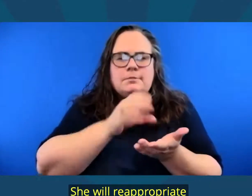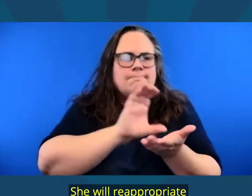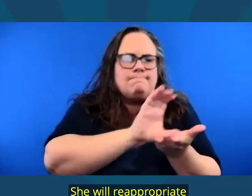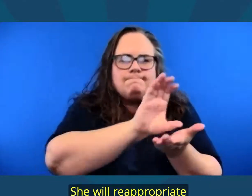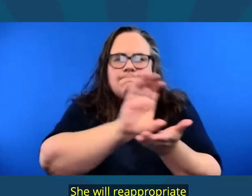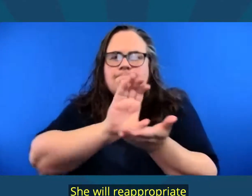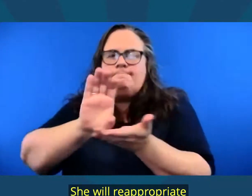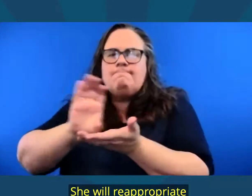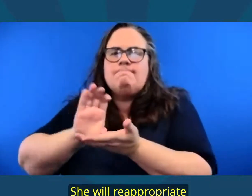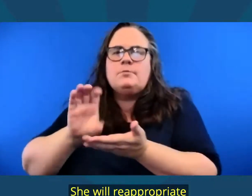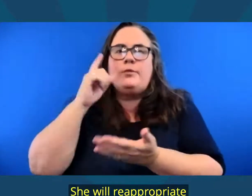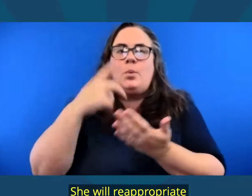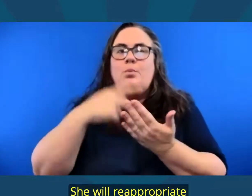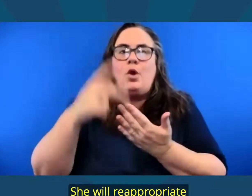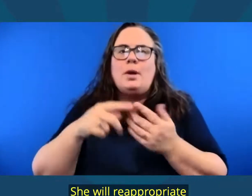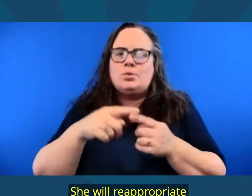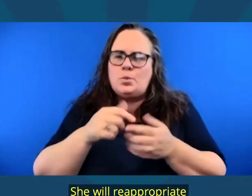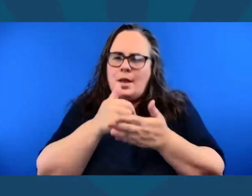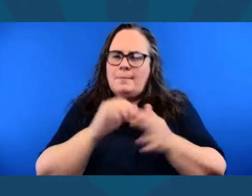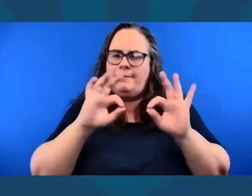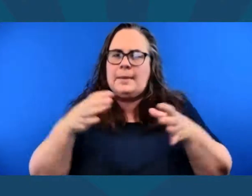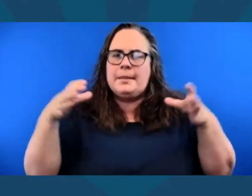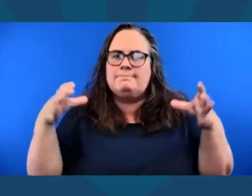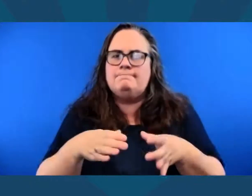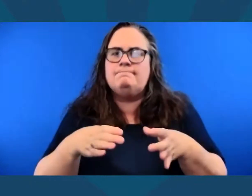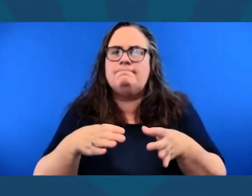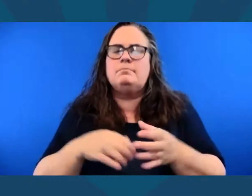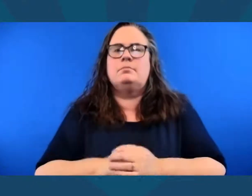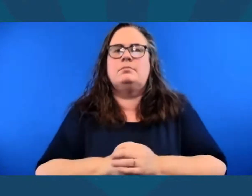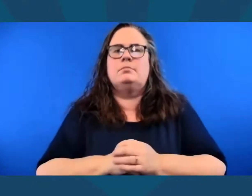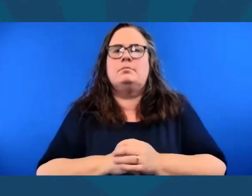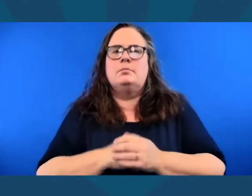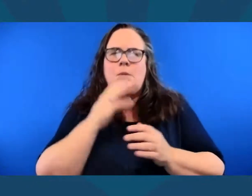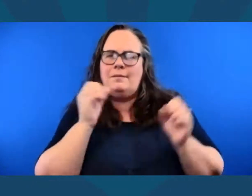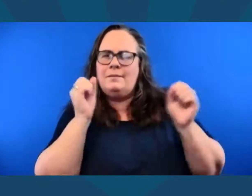She will reappropriate funding for programs that keep families together.